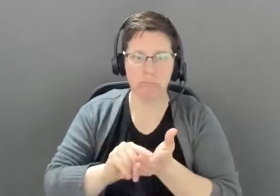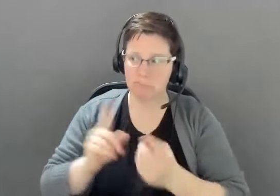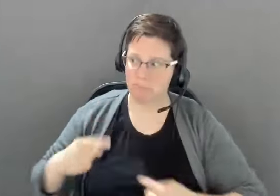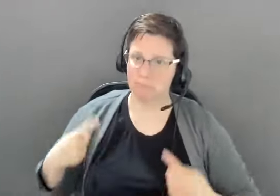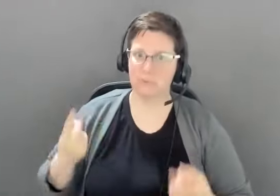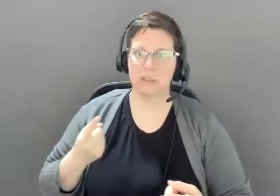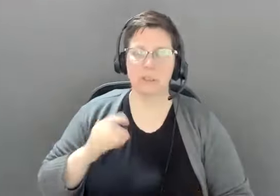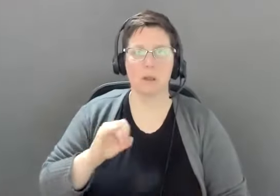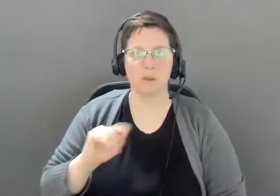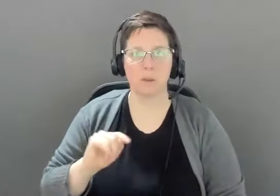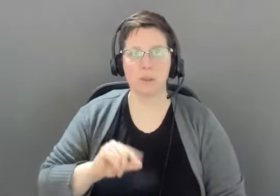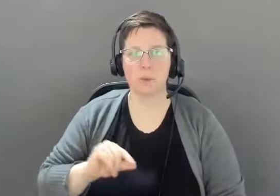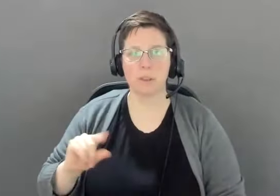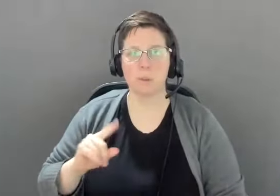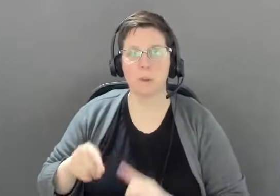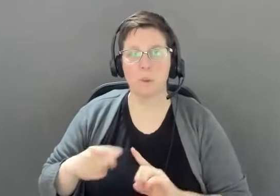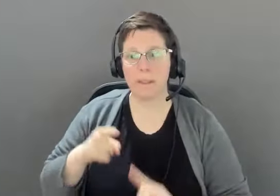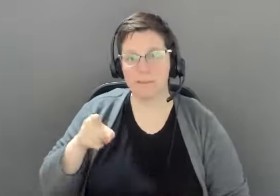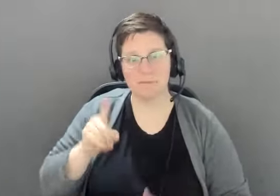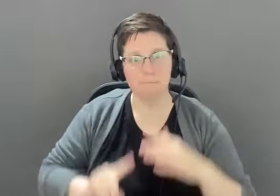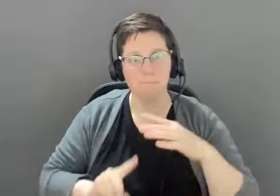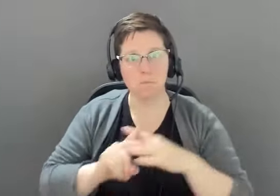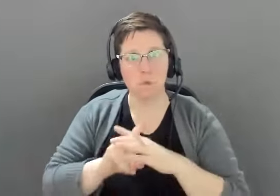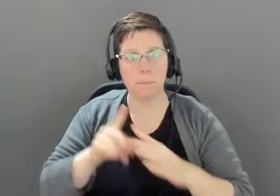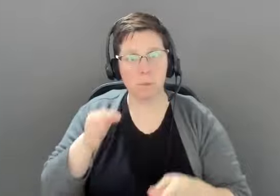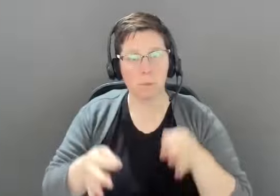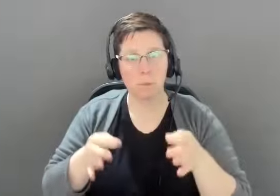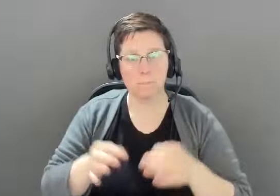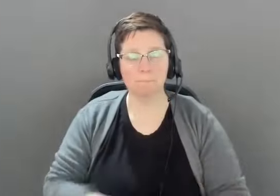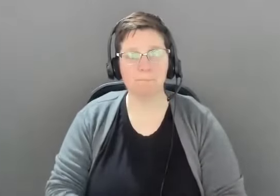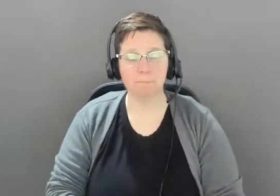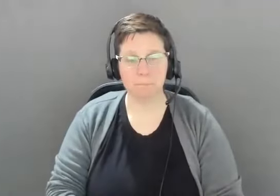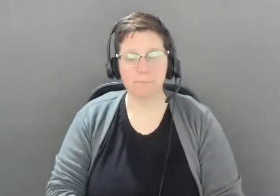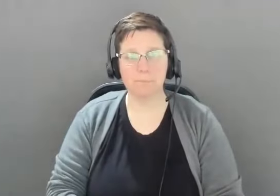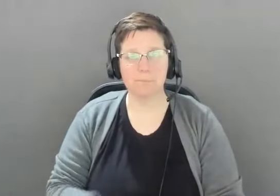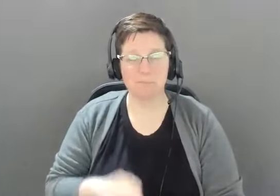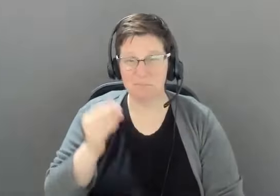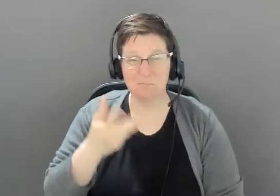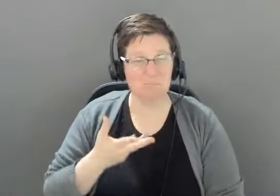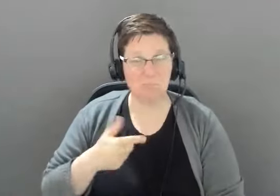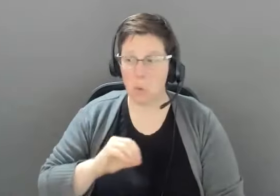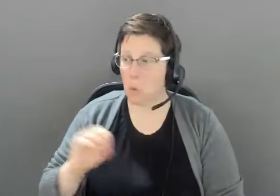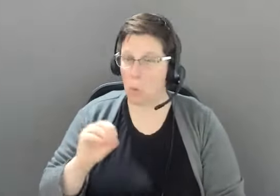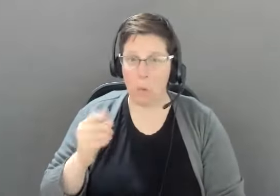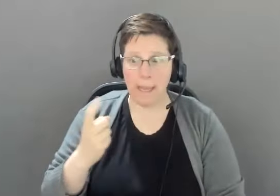2020 when the accused first appeared in court. I was never asked if I wanted this form